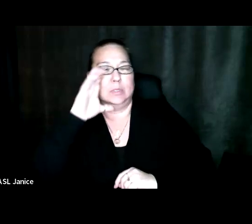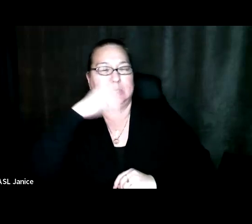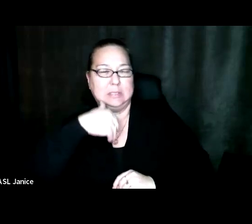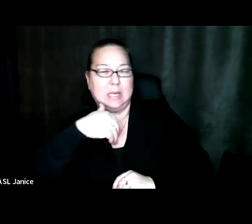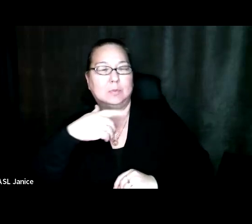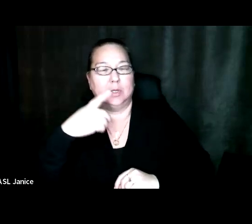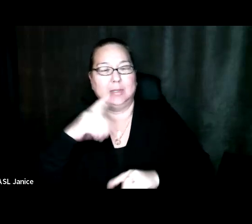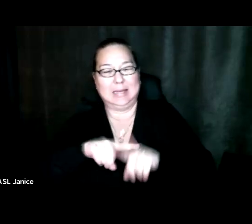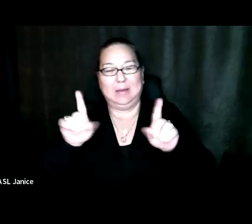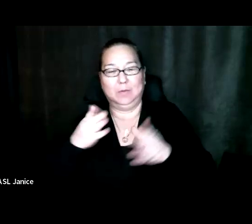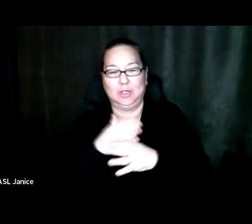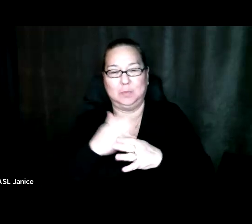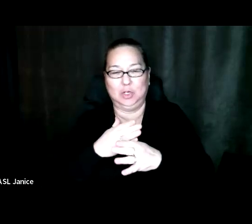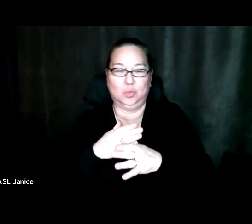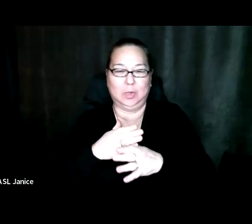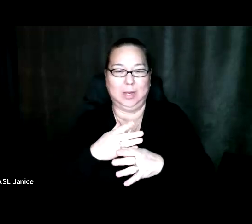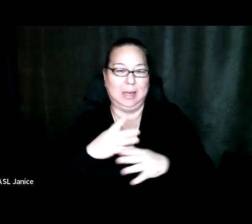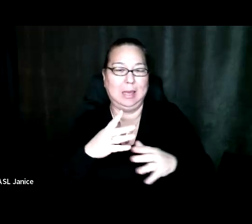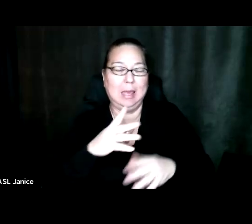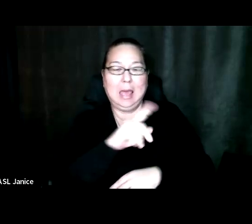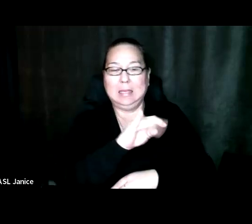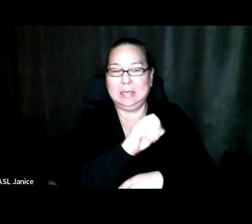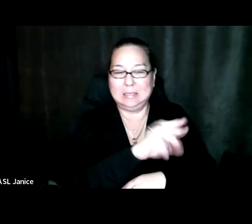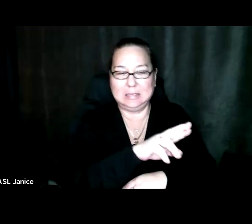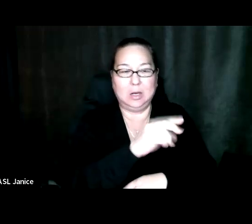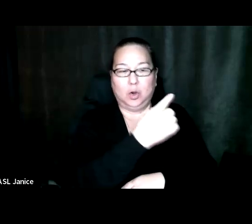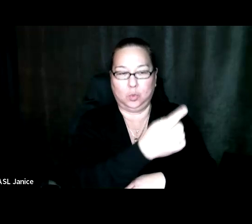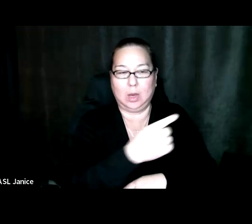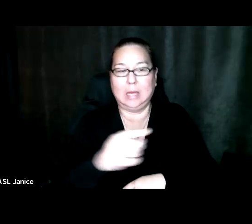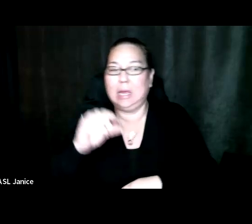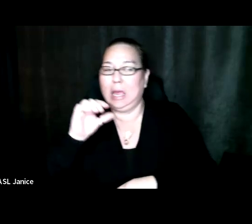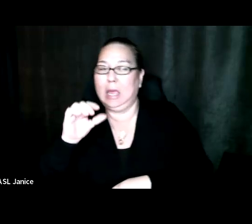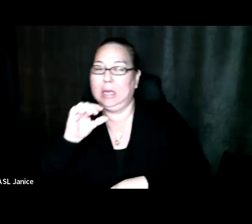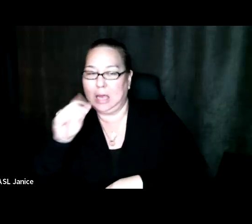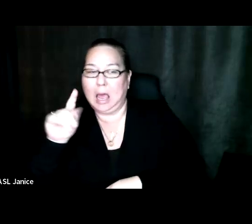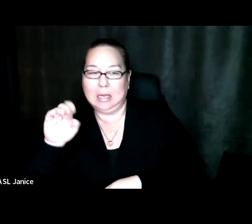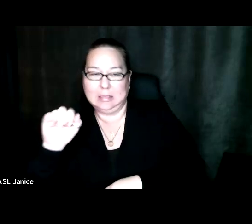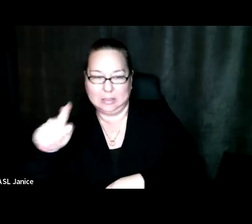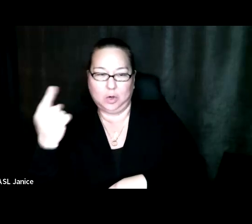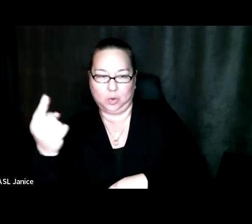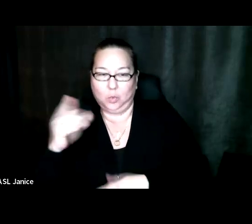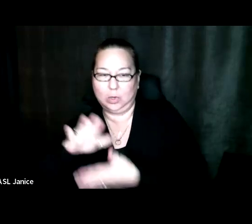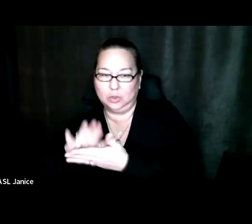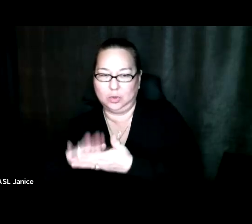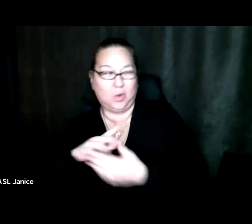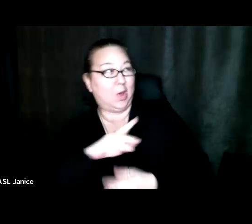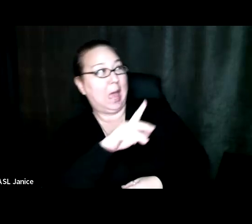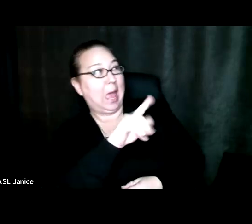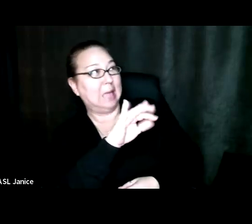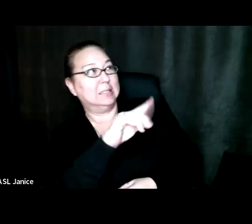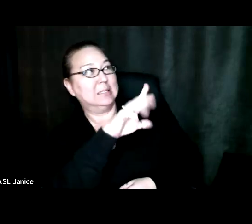1. Title 1, excuse me, right, thank you. Title and tiers, right? So Title 1 poverty deemed by the US government to be poverty level